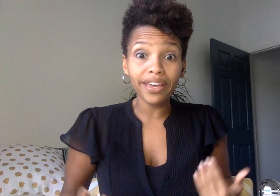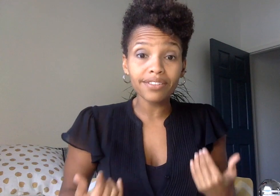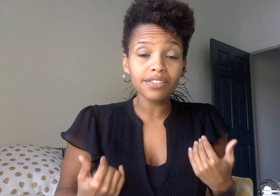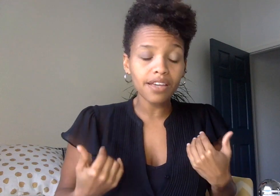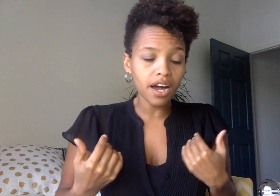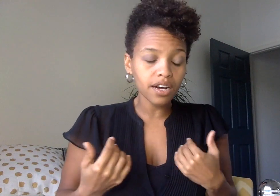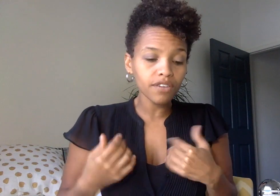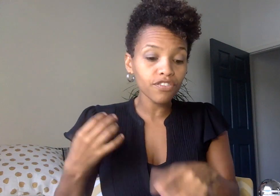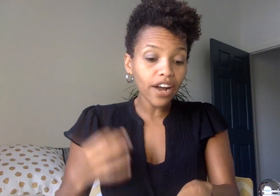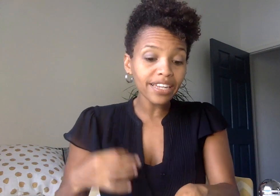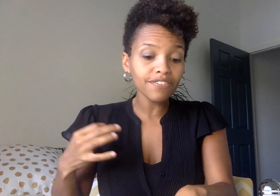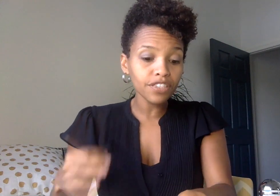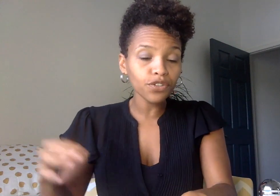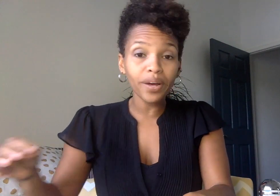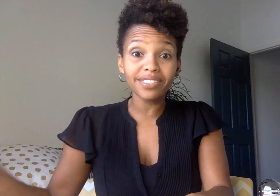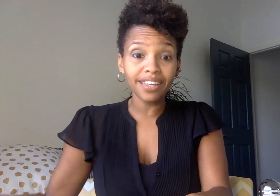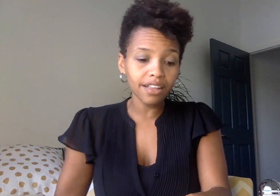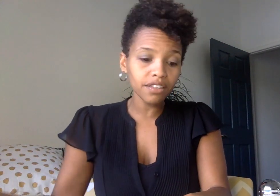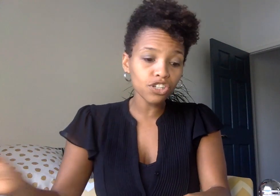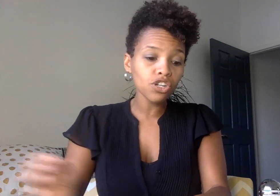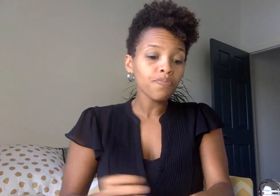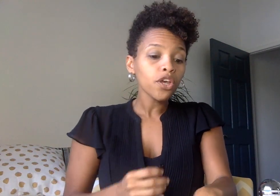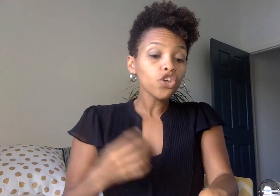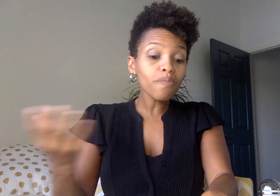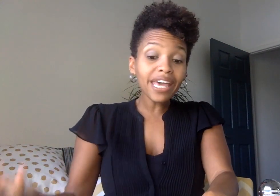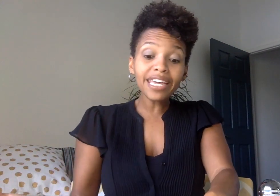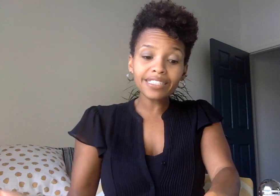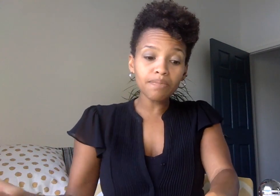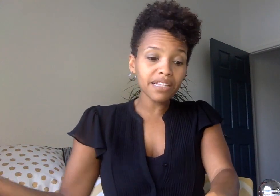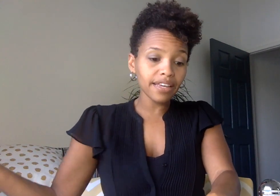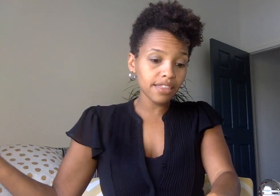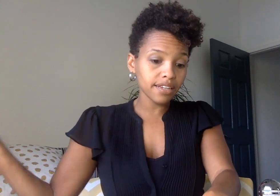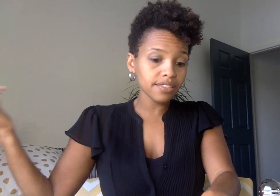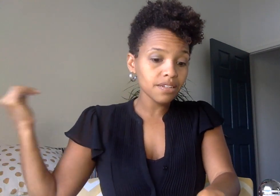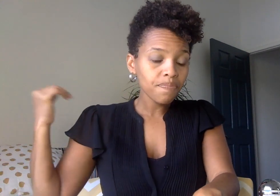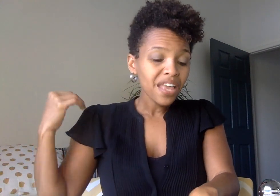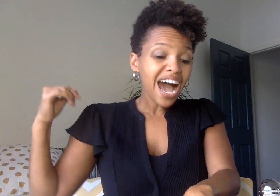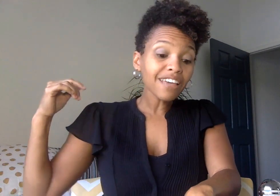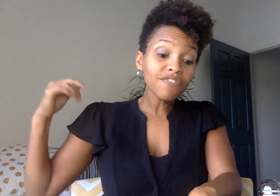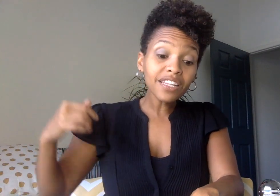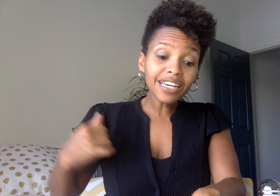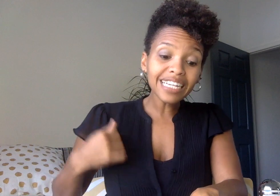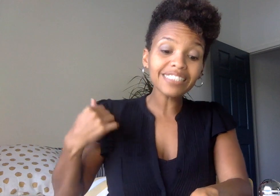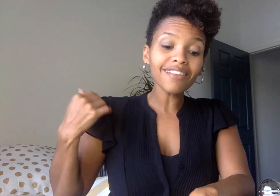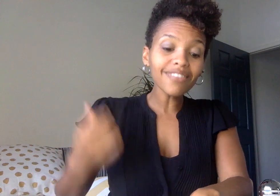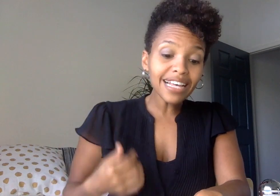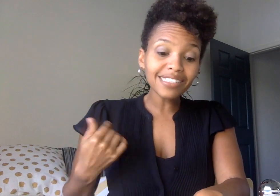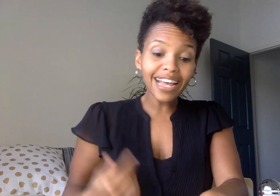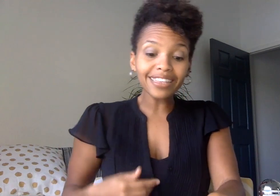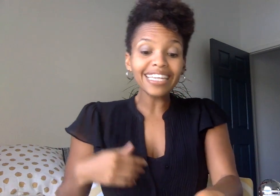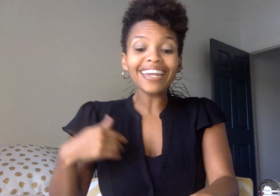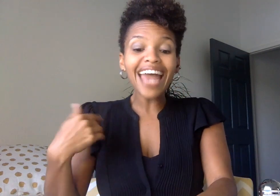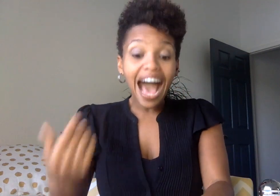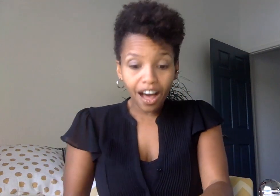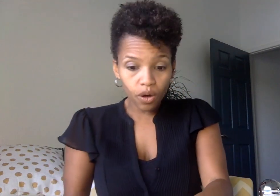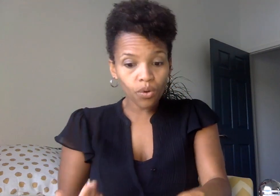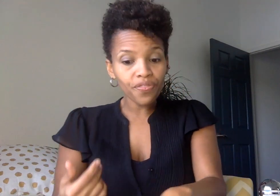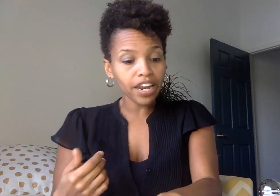ways in English, you may get something like this. I feel like it's less likely now that I'm